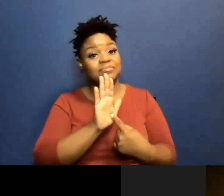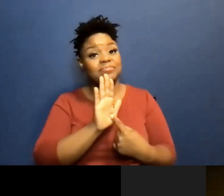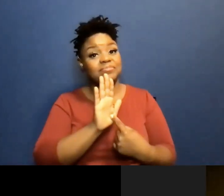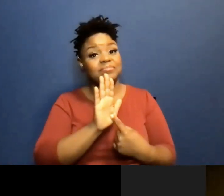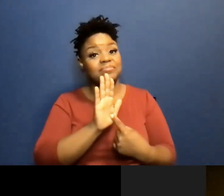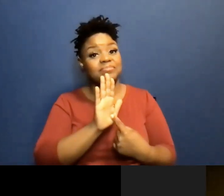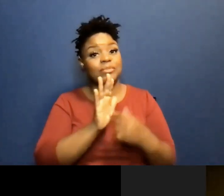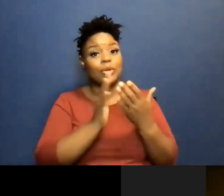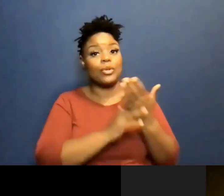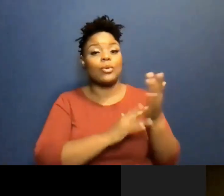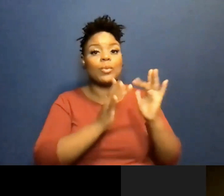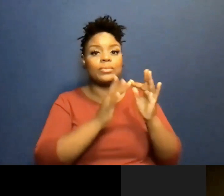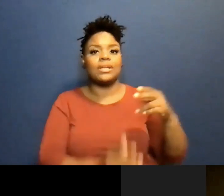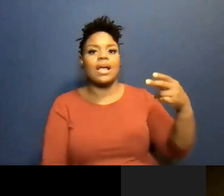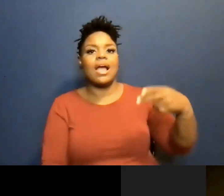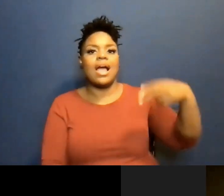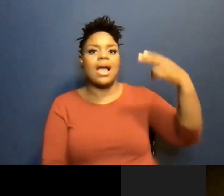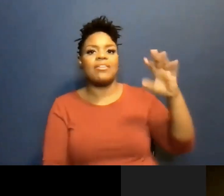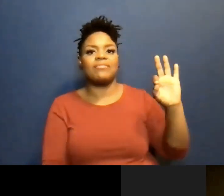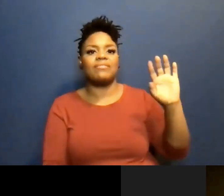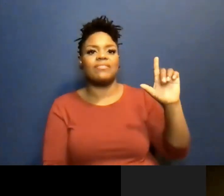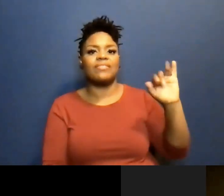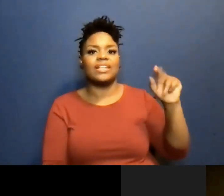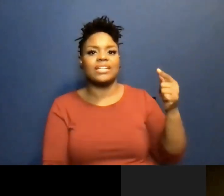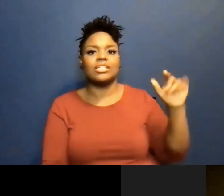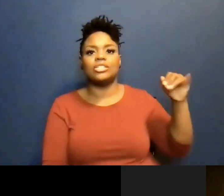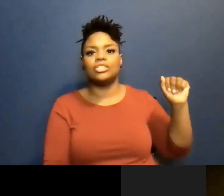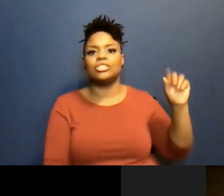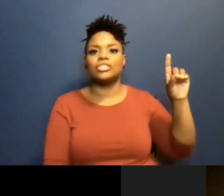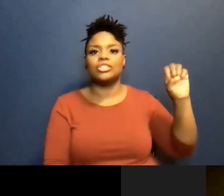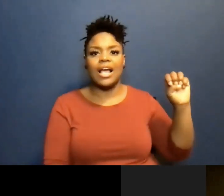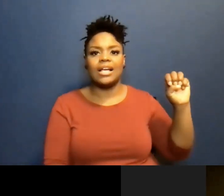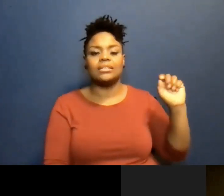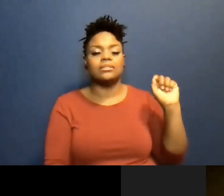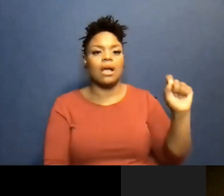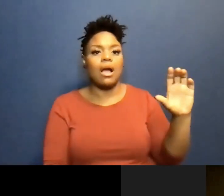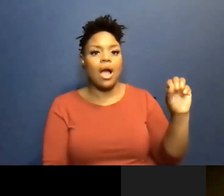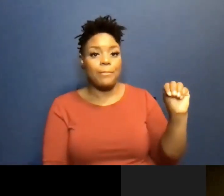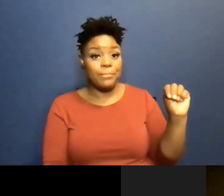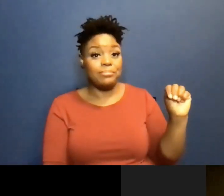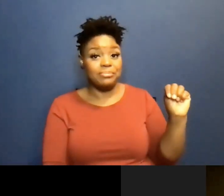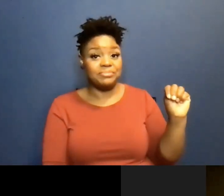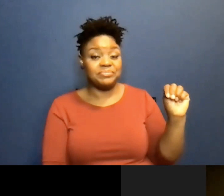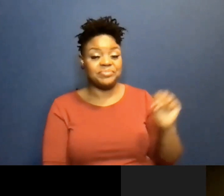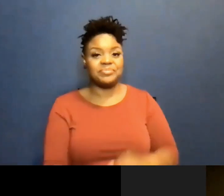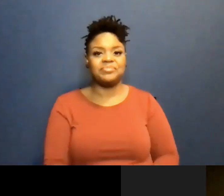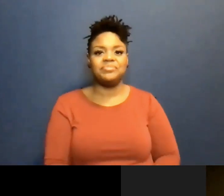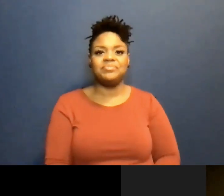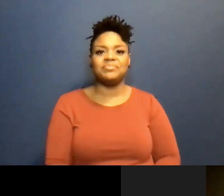highflyingjadefilm.com. And personally for me, our online performance work as of late.